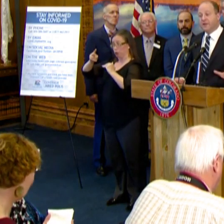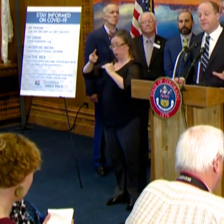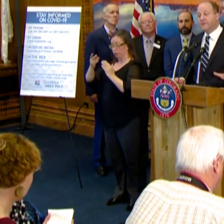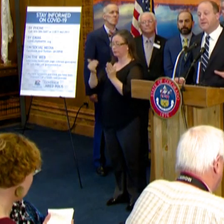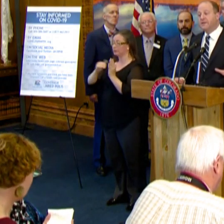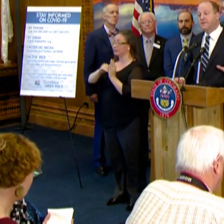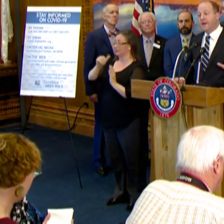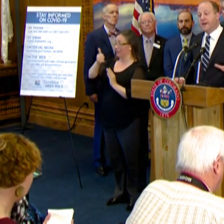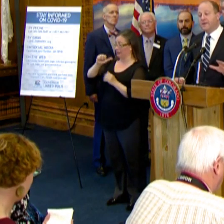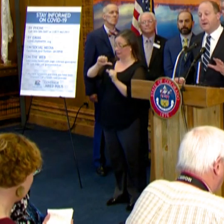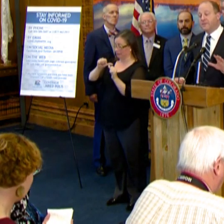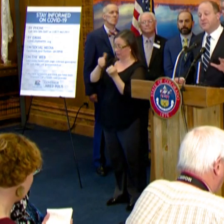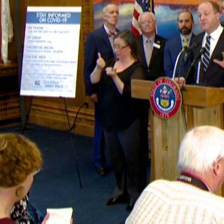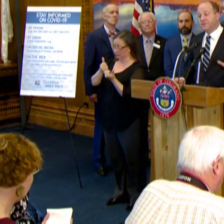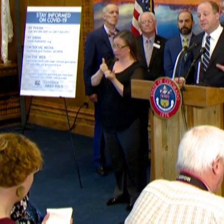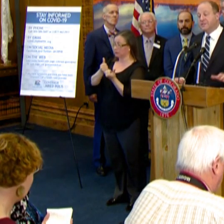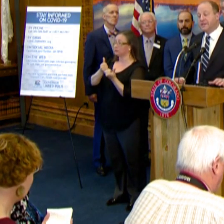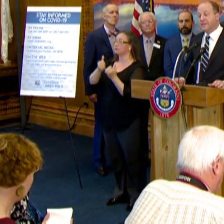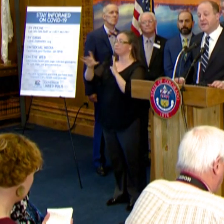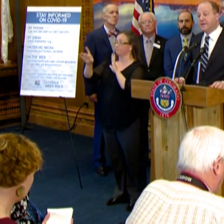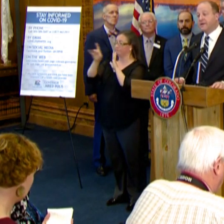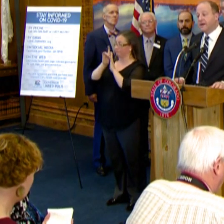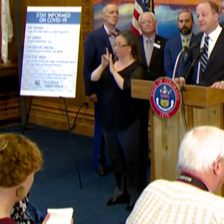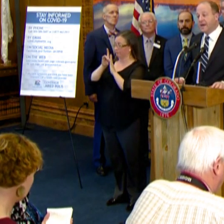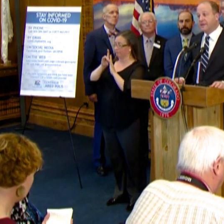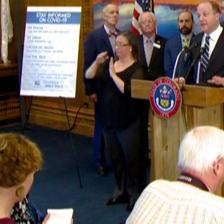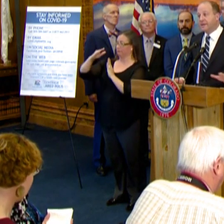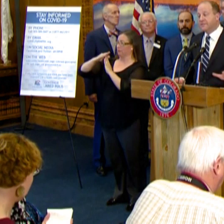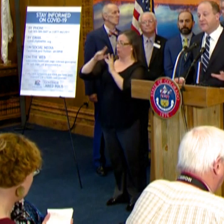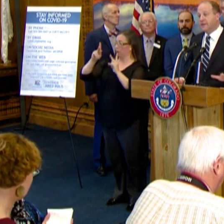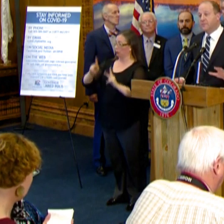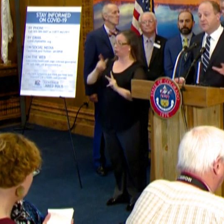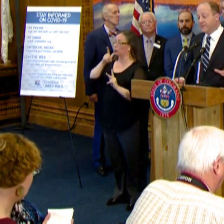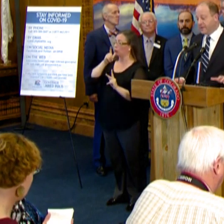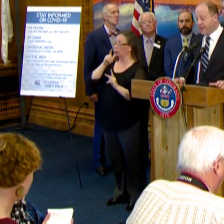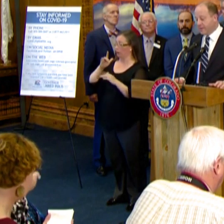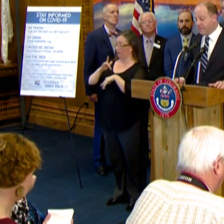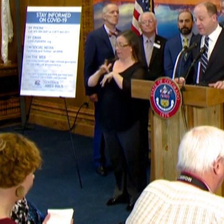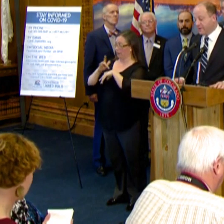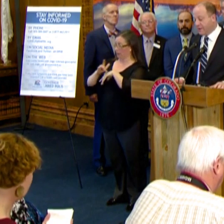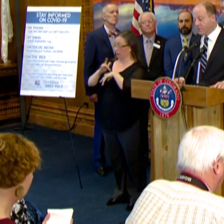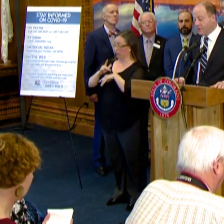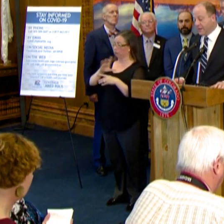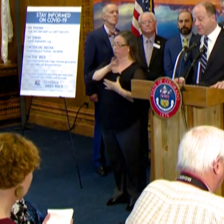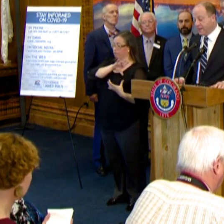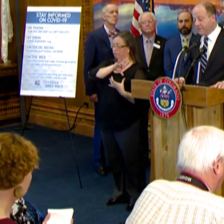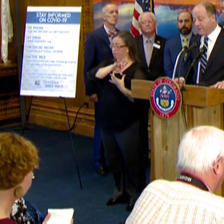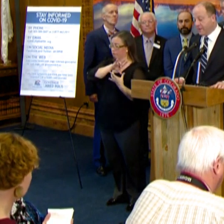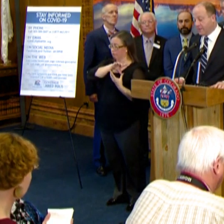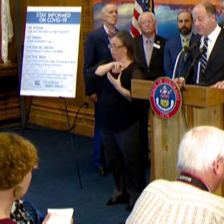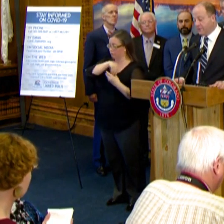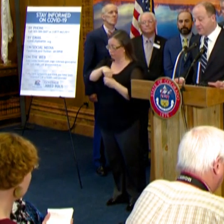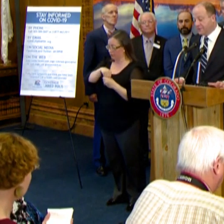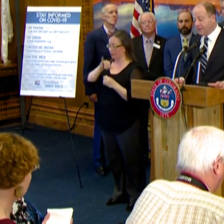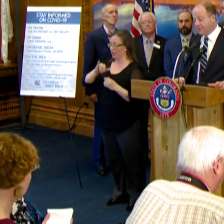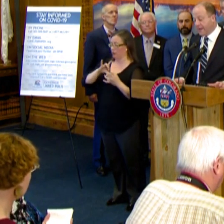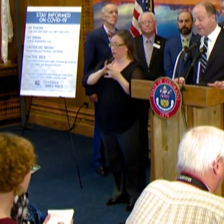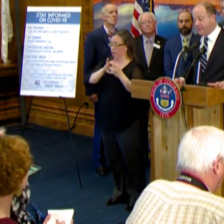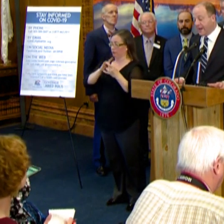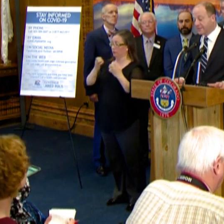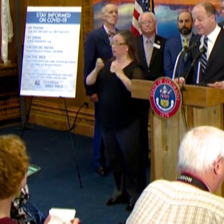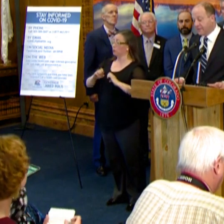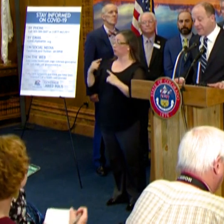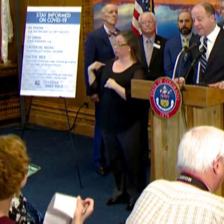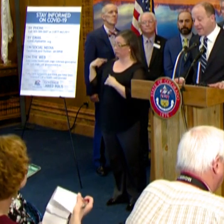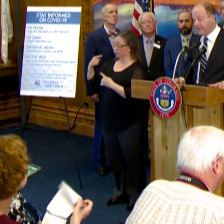that are relevant, that each of which has a designated contact that is available and are part of that coordination effort. We've used that plan